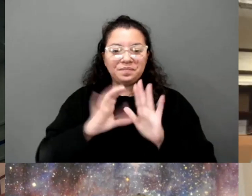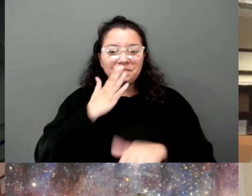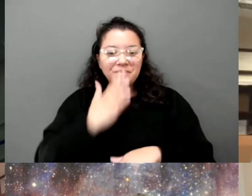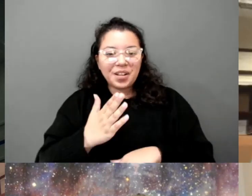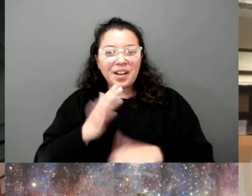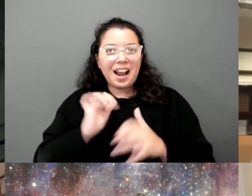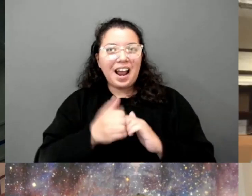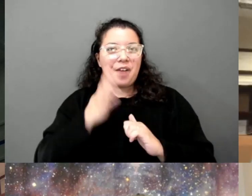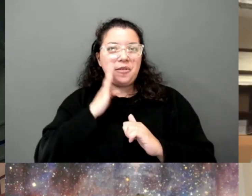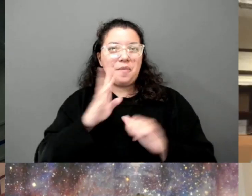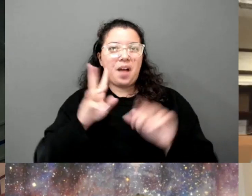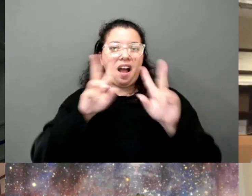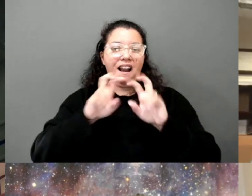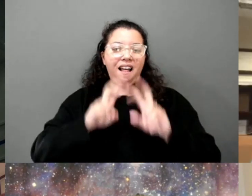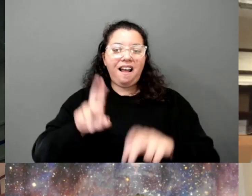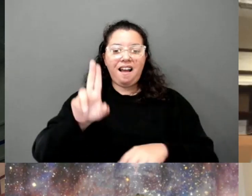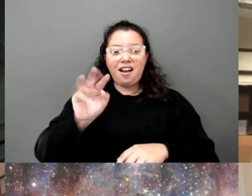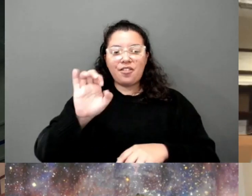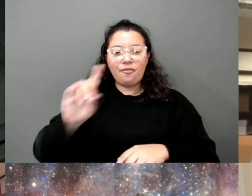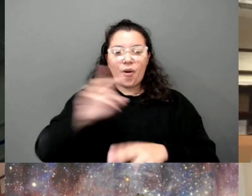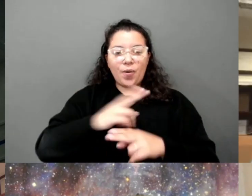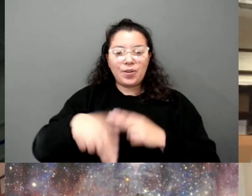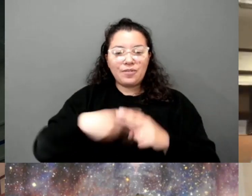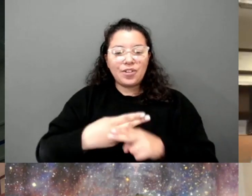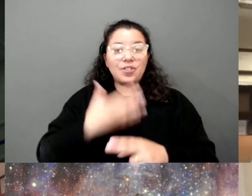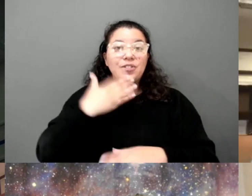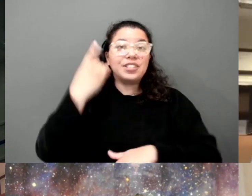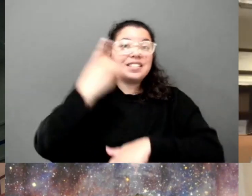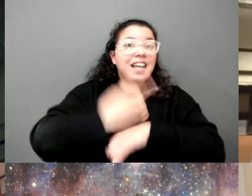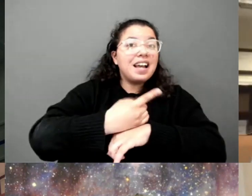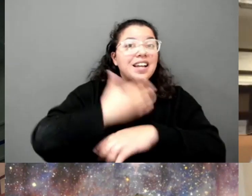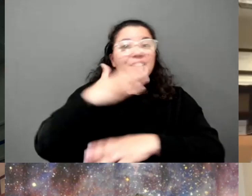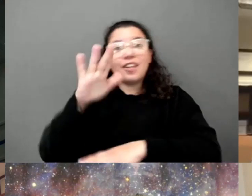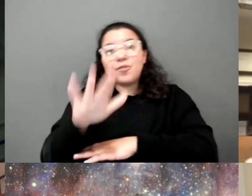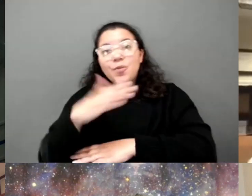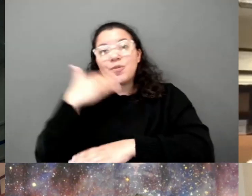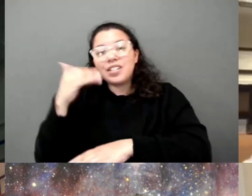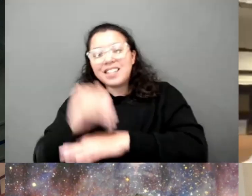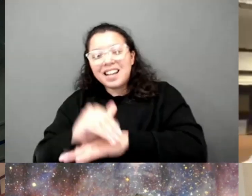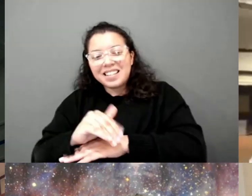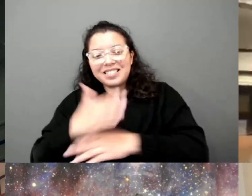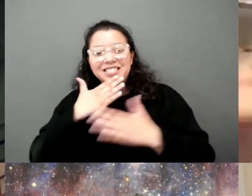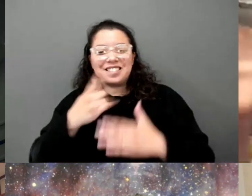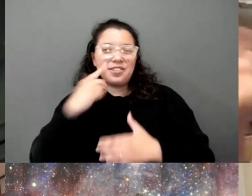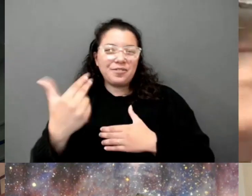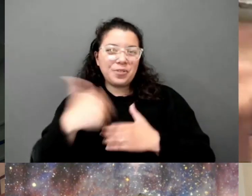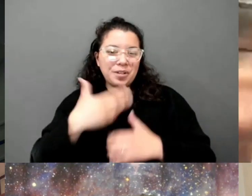universe. So good day, good afternoon, or good night to wherever you are. Thank you for joining.